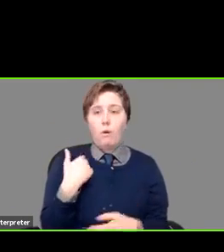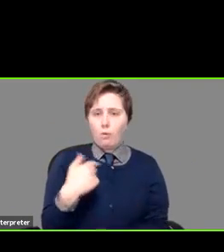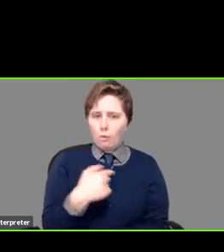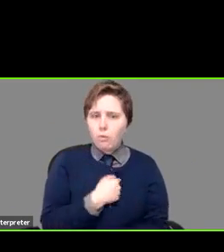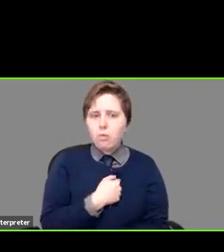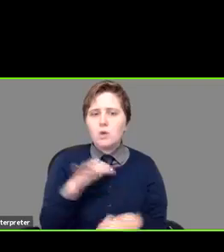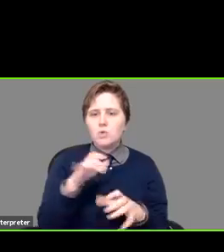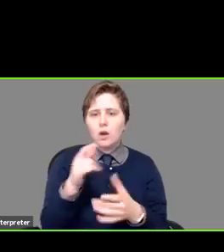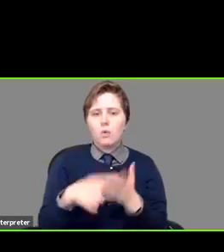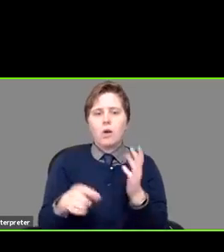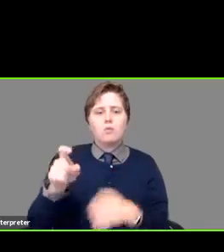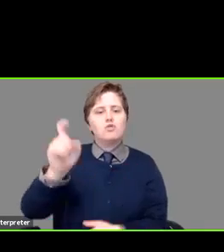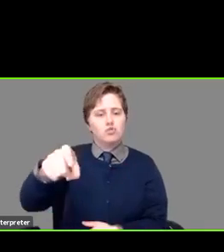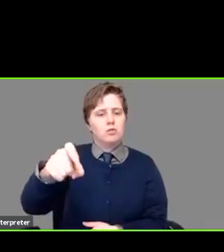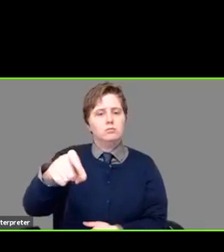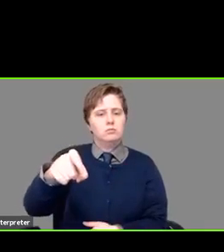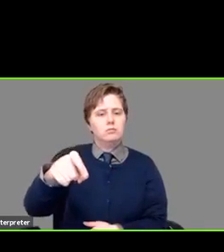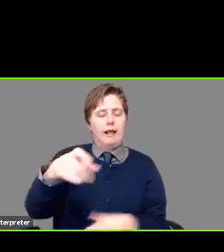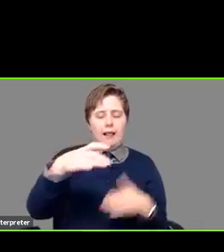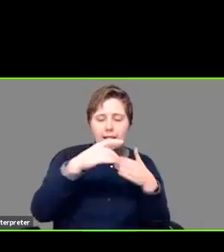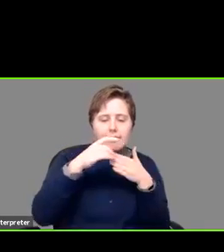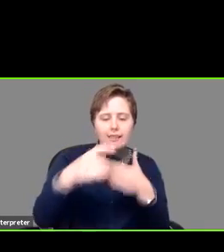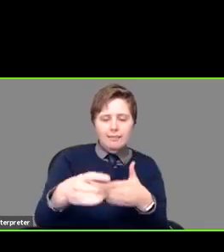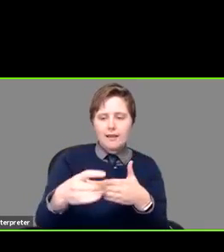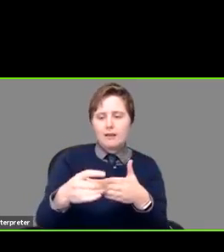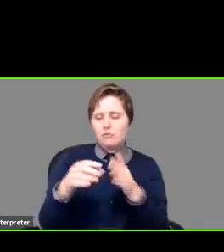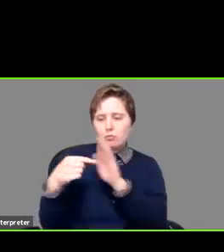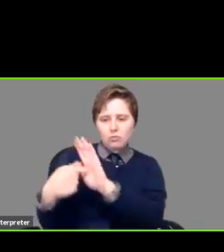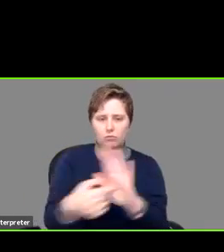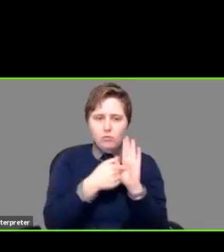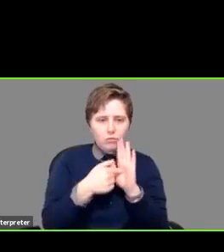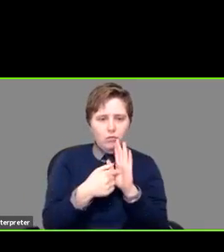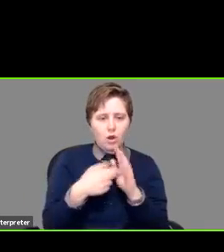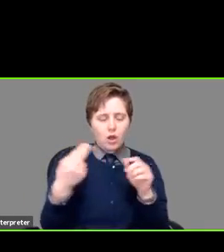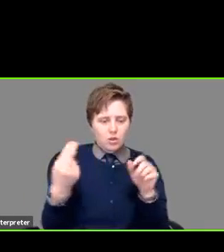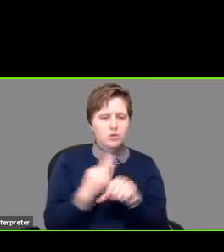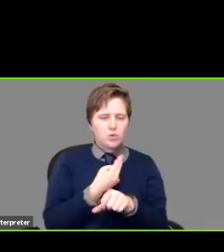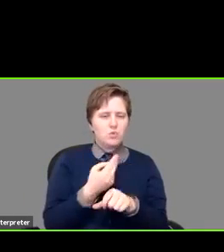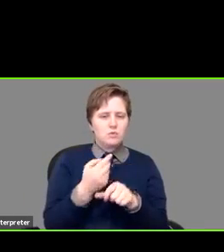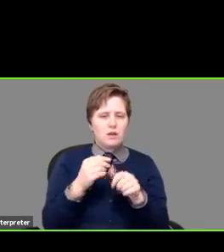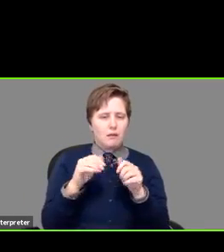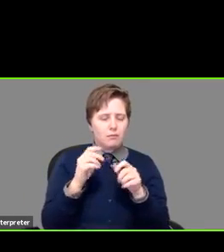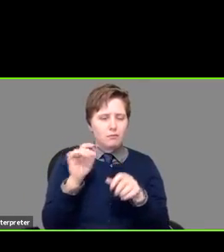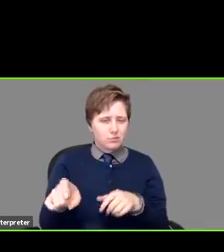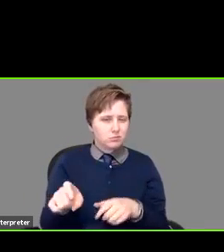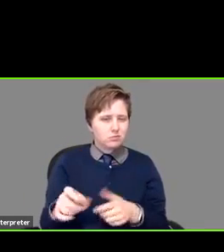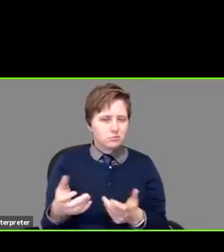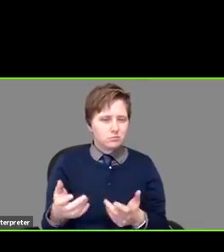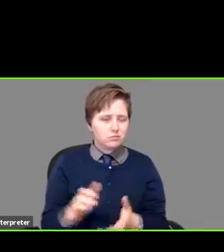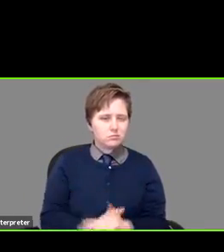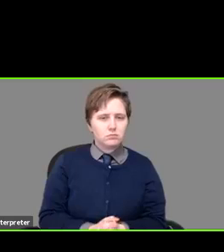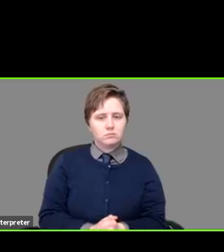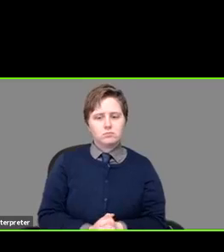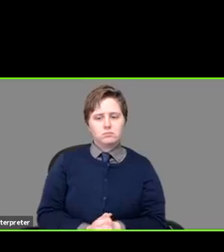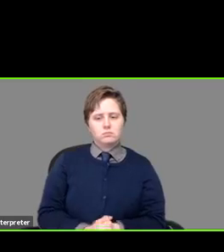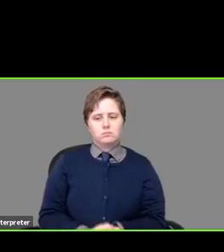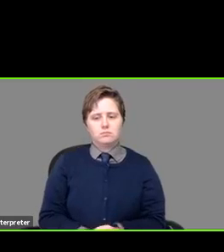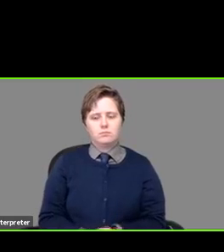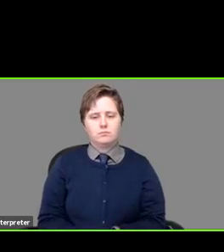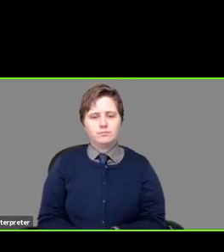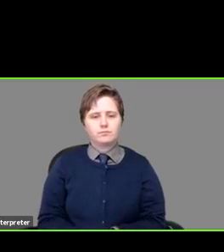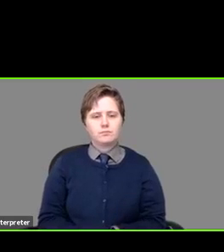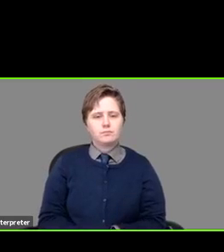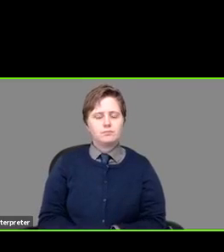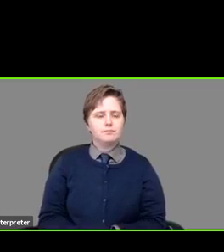doing what we should be doing and leading the way through utilizing face coverings. Again, I want to make